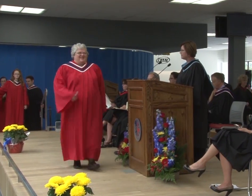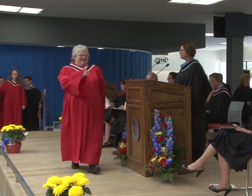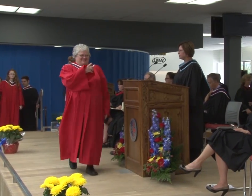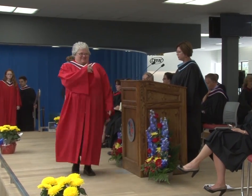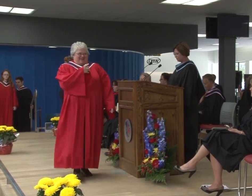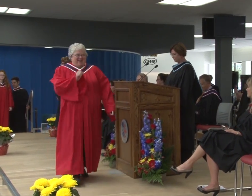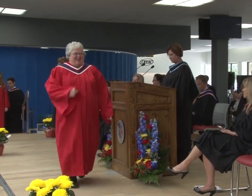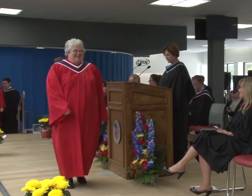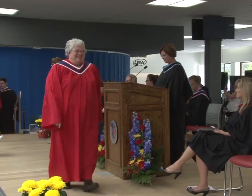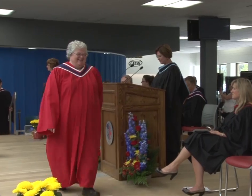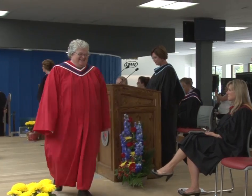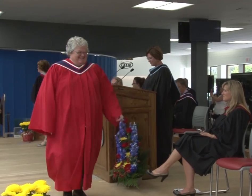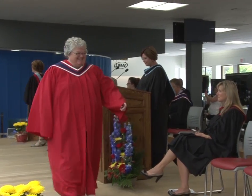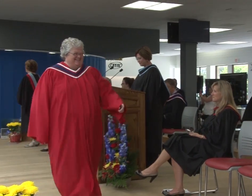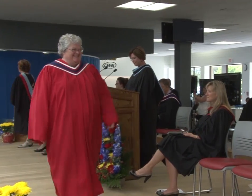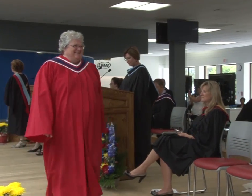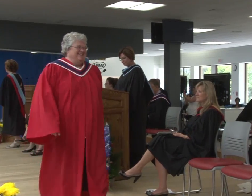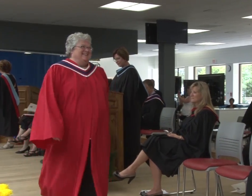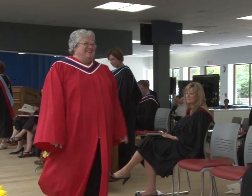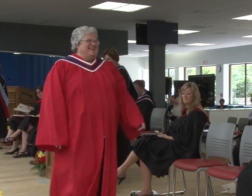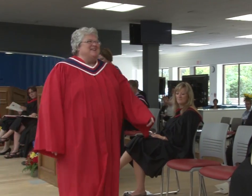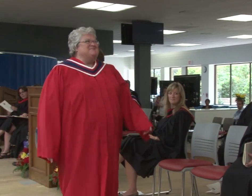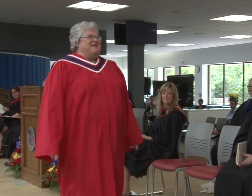and Aptitude.